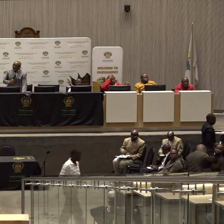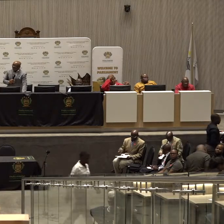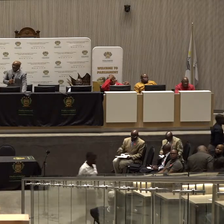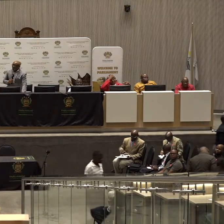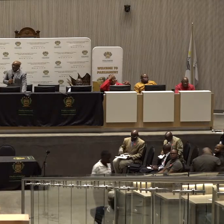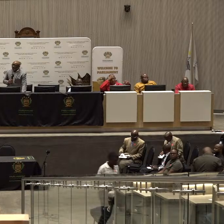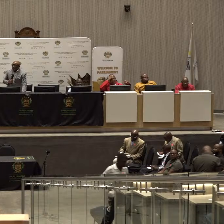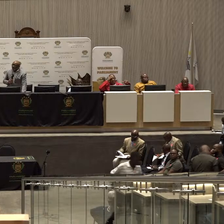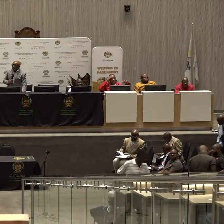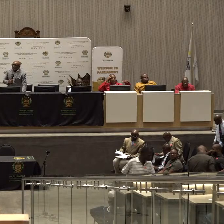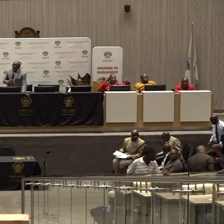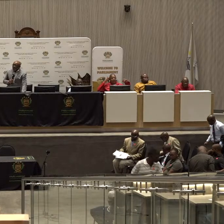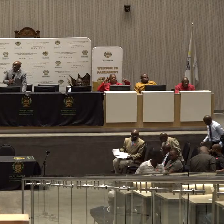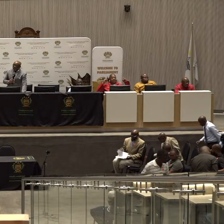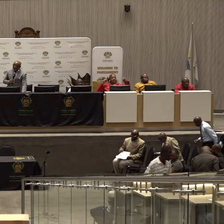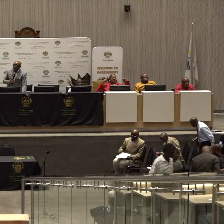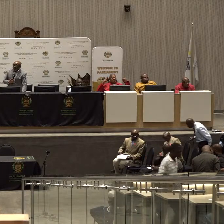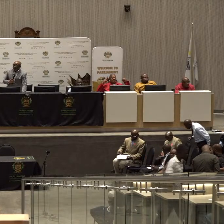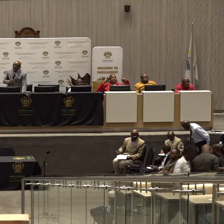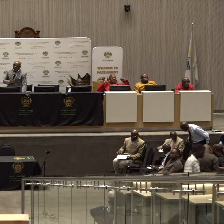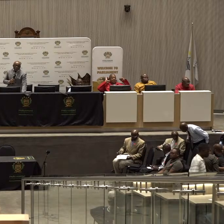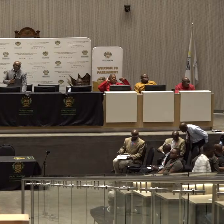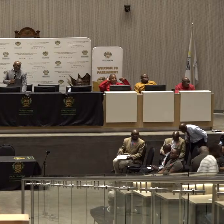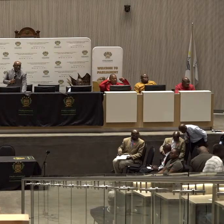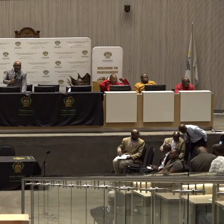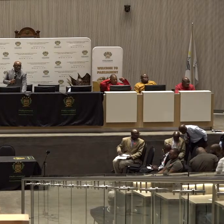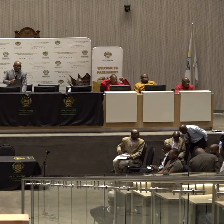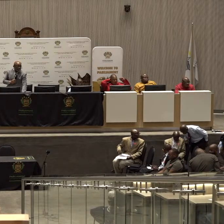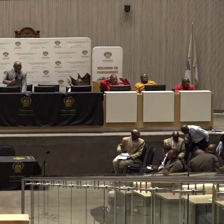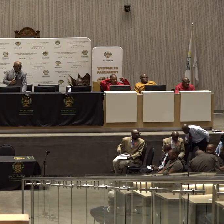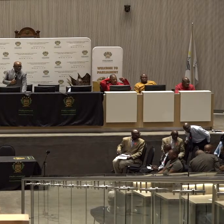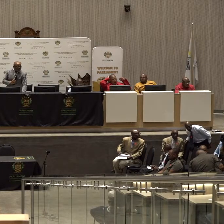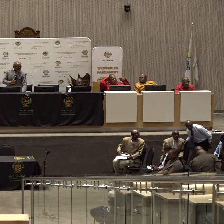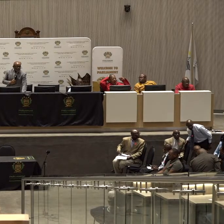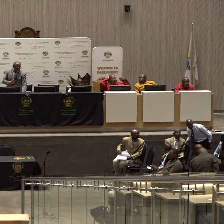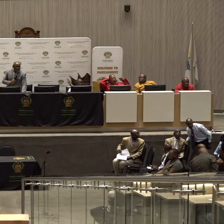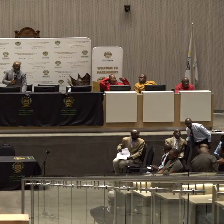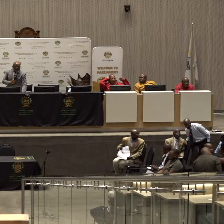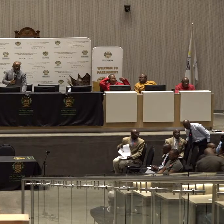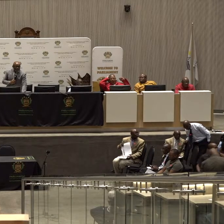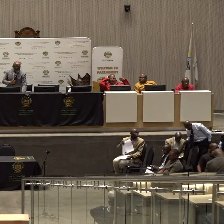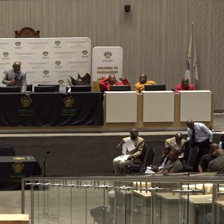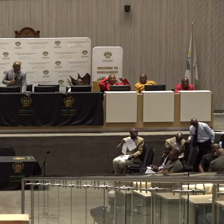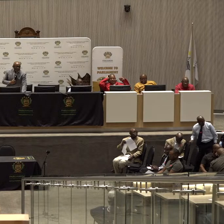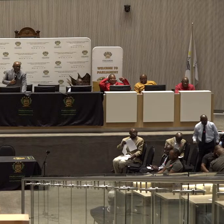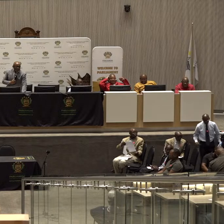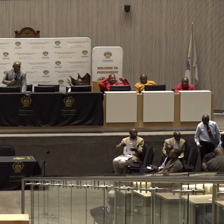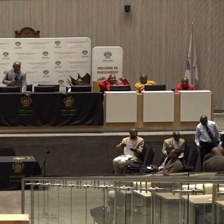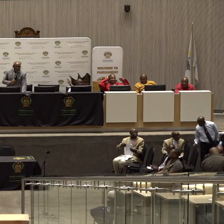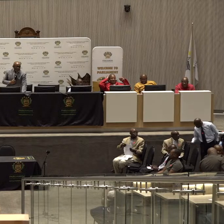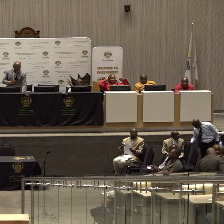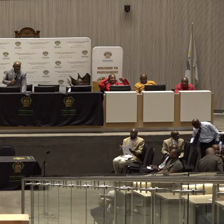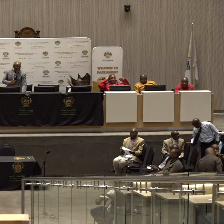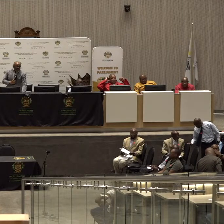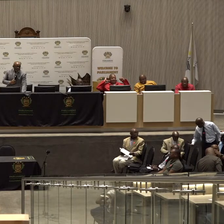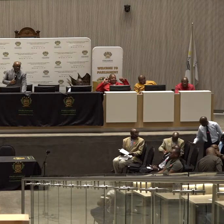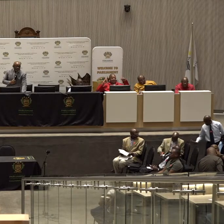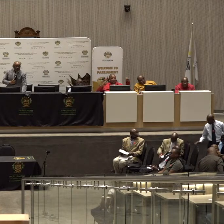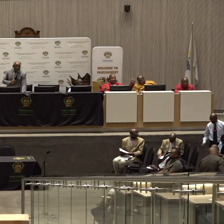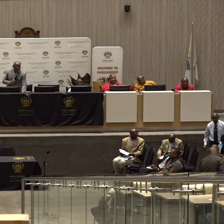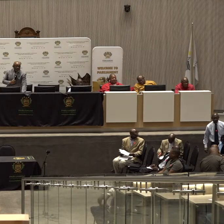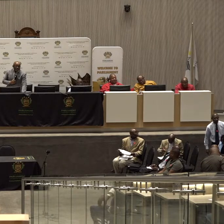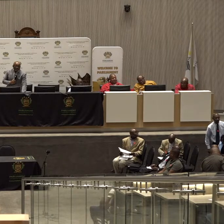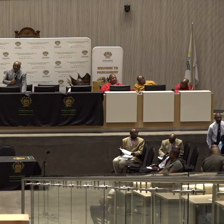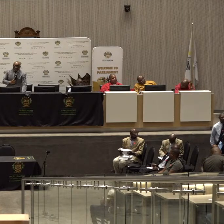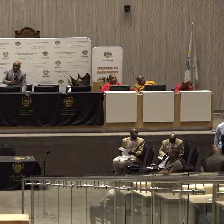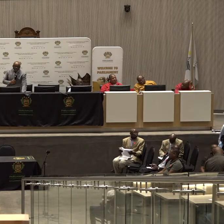before we take the ones who would like to repeat let's get the first one to come forward you